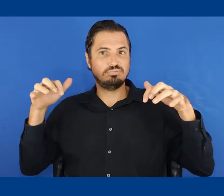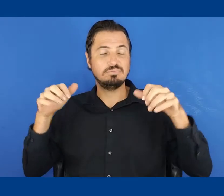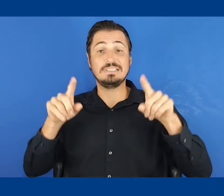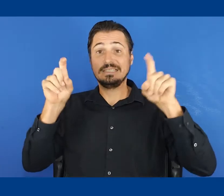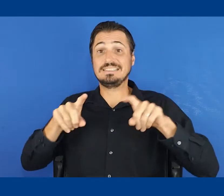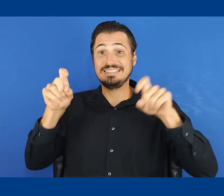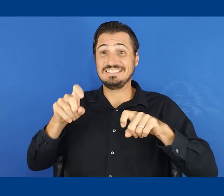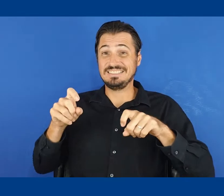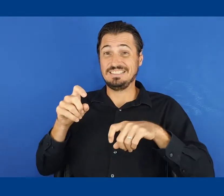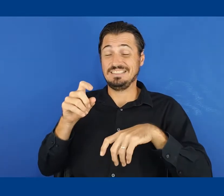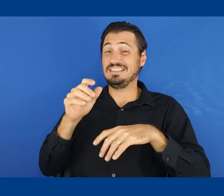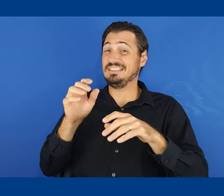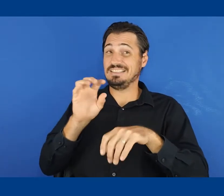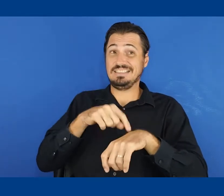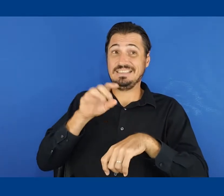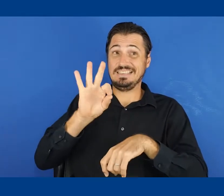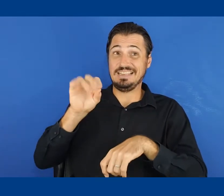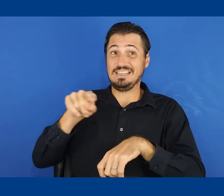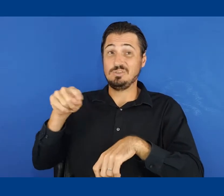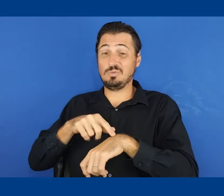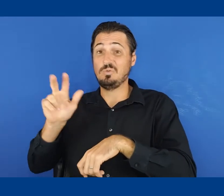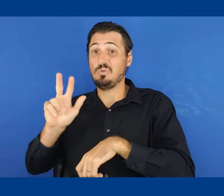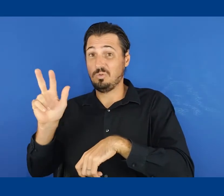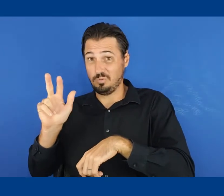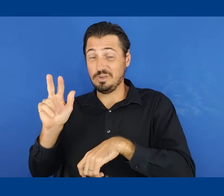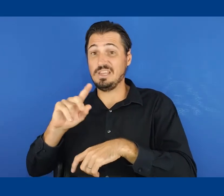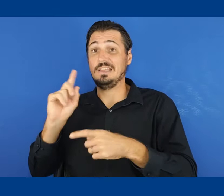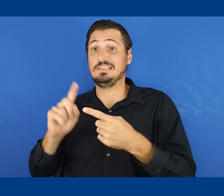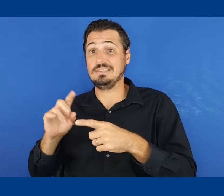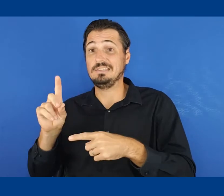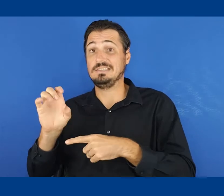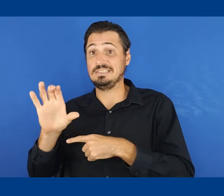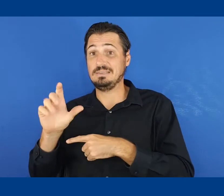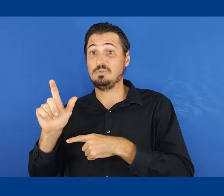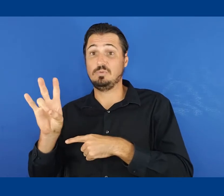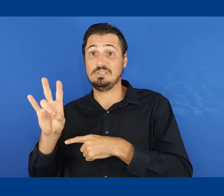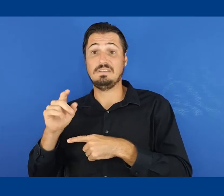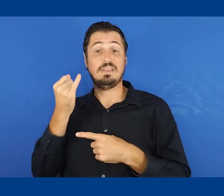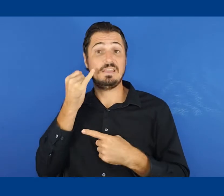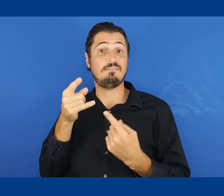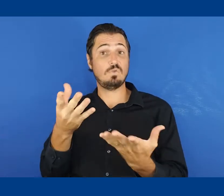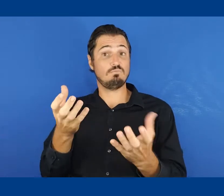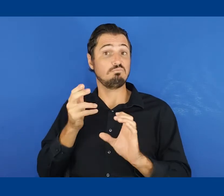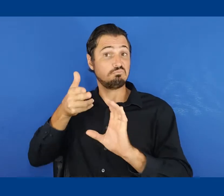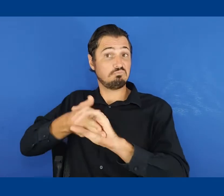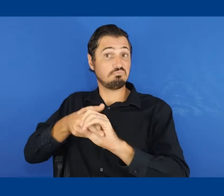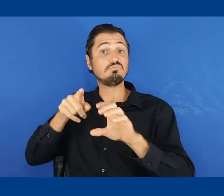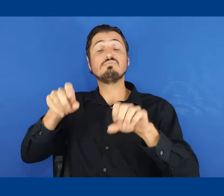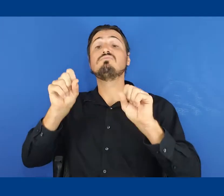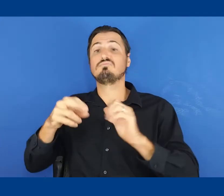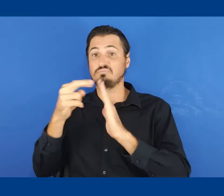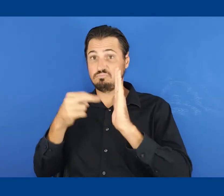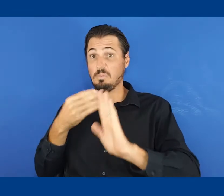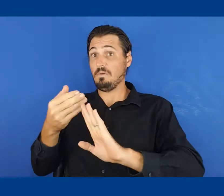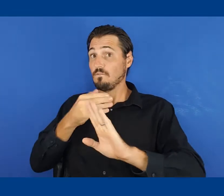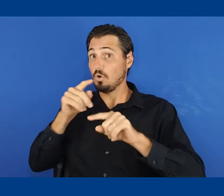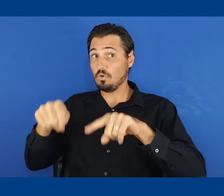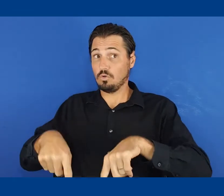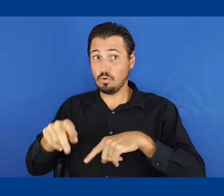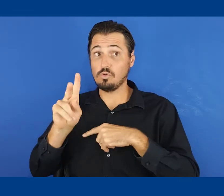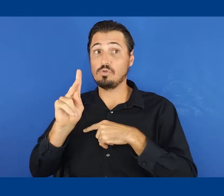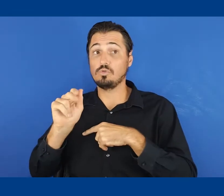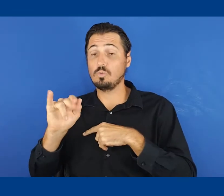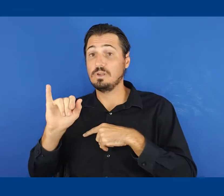3 p.m. through December 27th. Participants should register in advance at kauai.gov/test. Bring